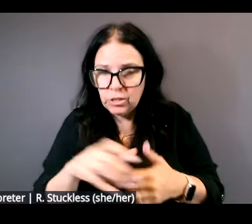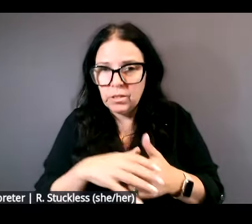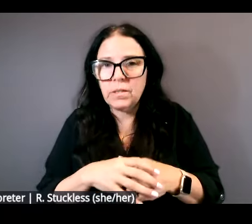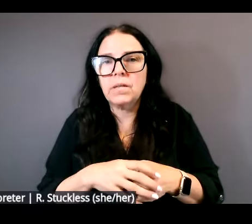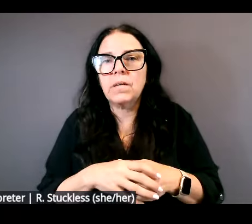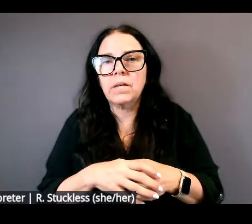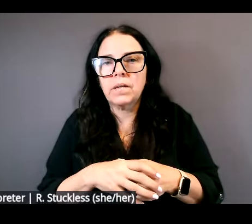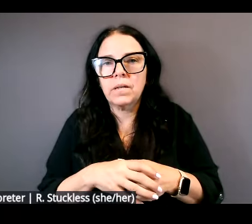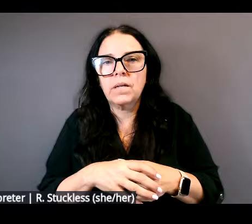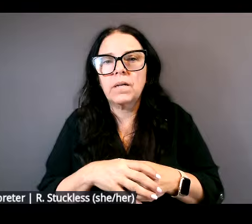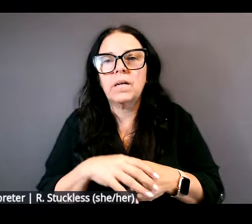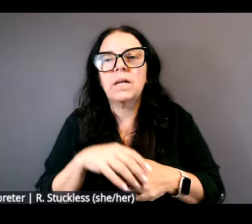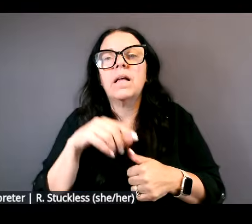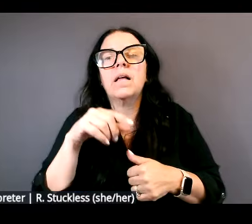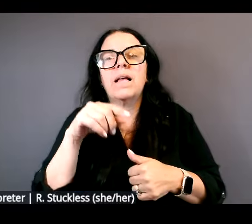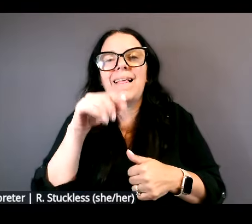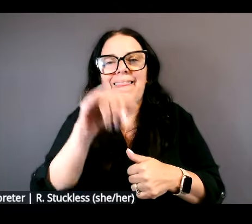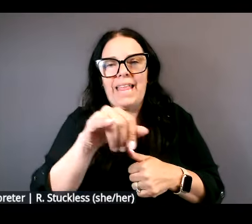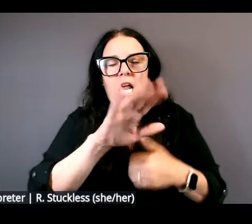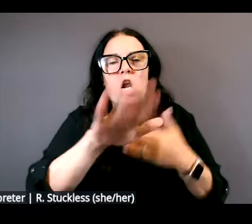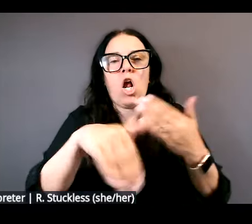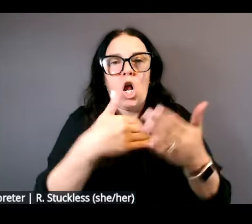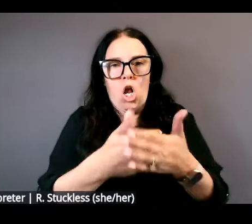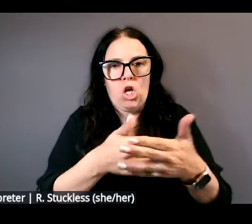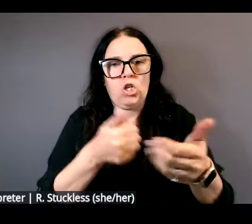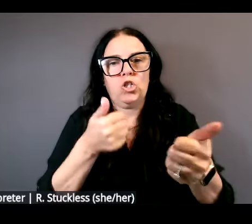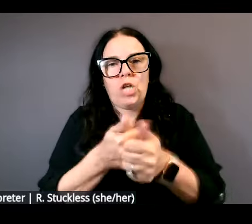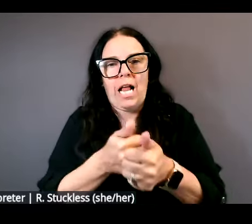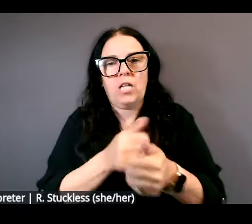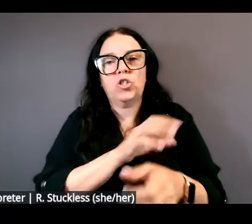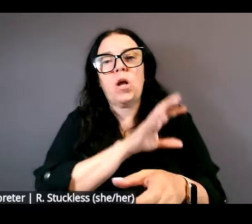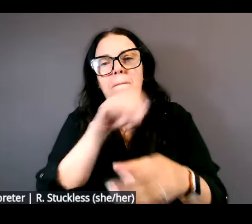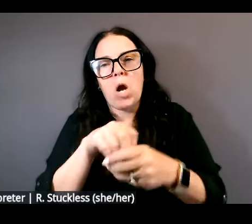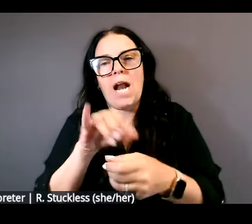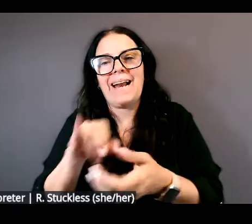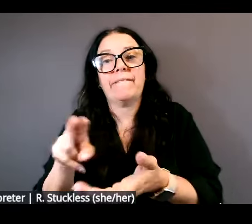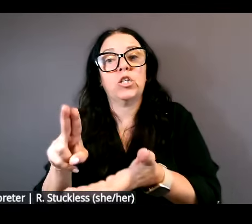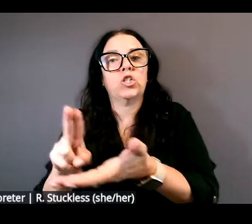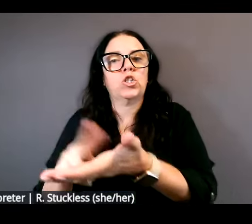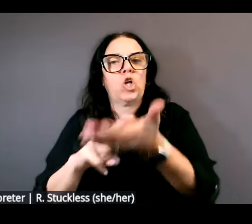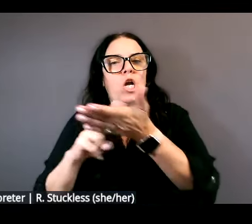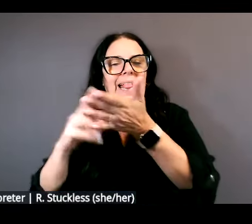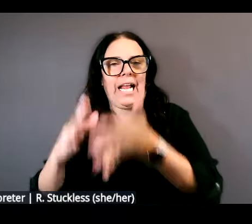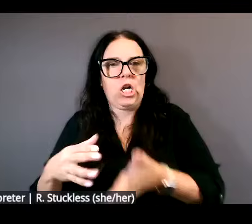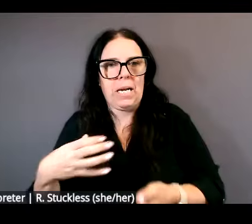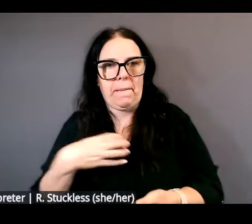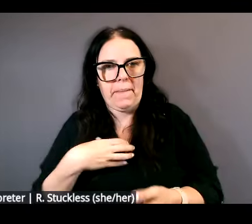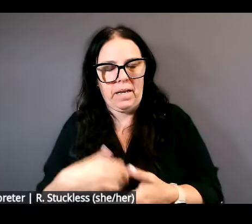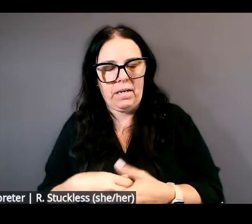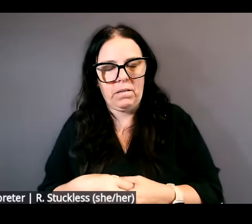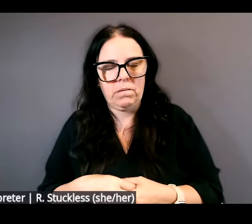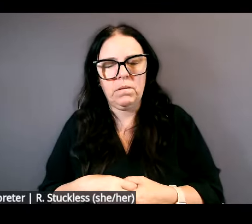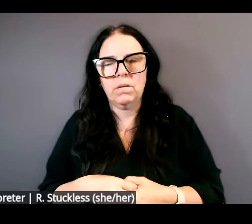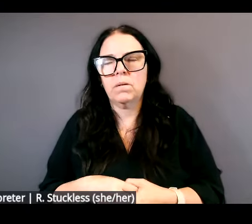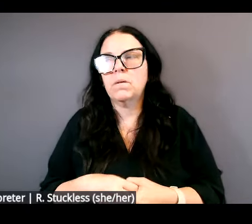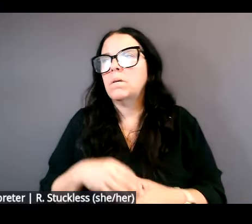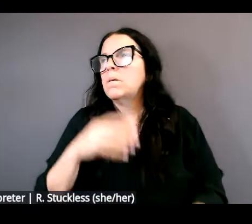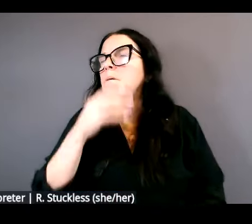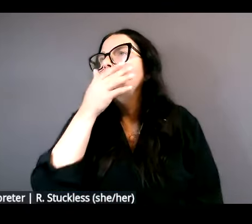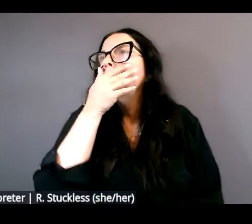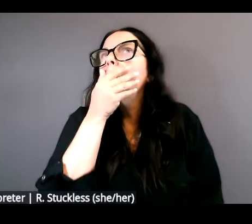the circulator complaint. Yes. So some of these you indicate that, okay, so Mr. Delahunt is not the